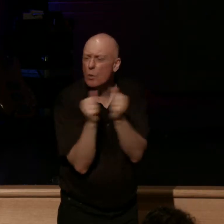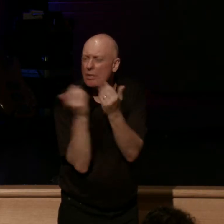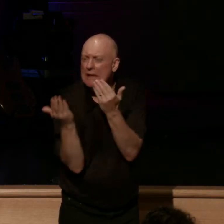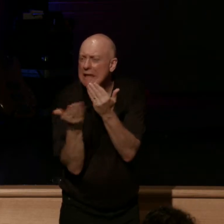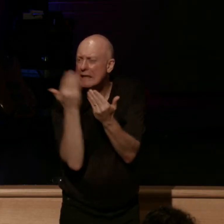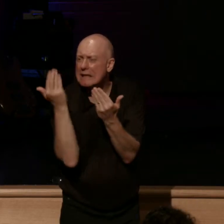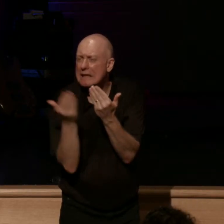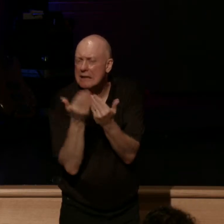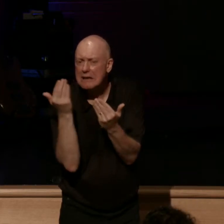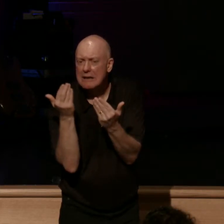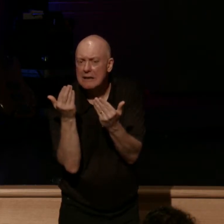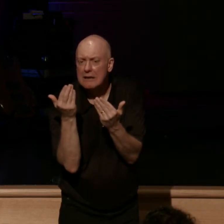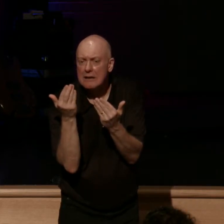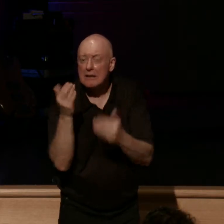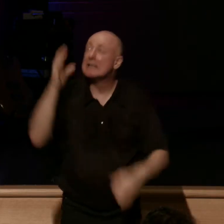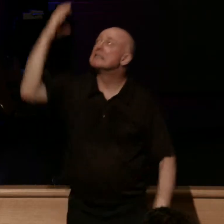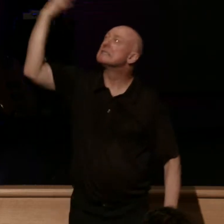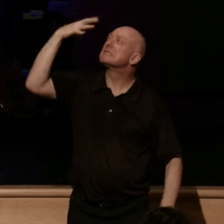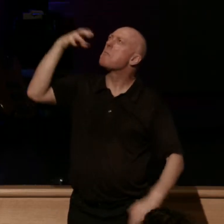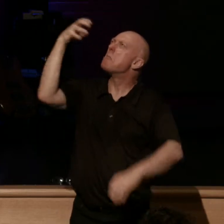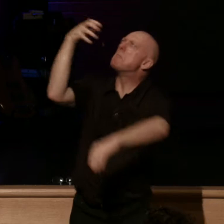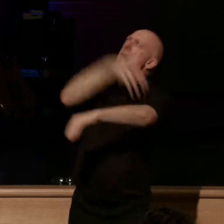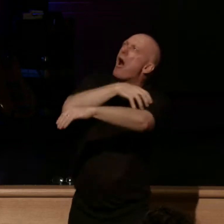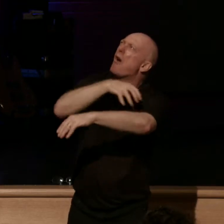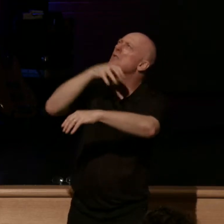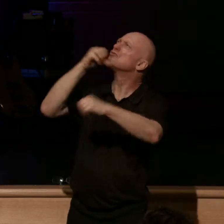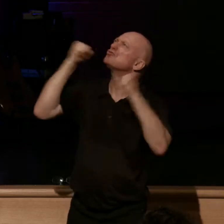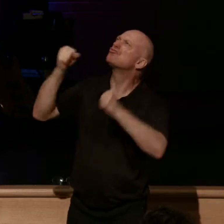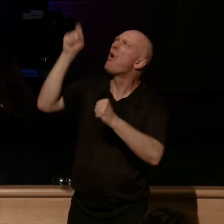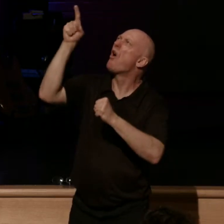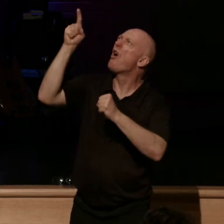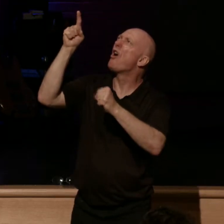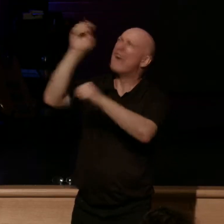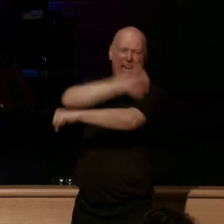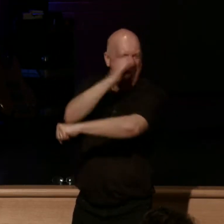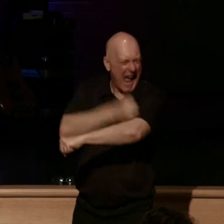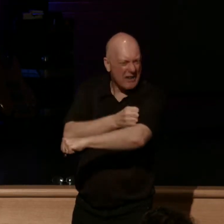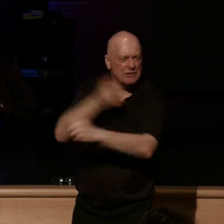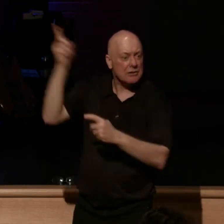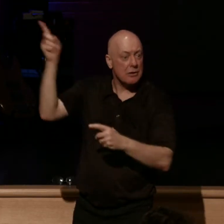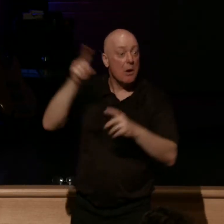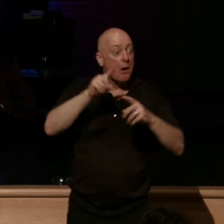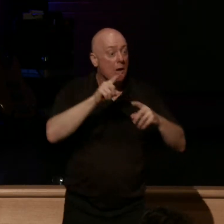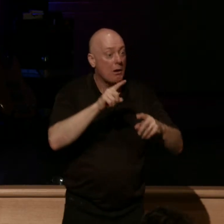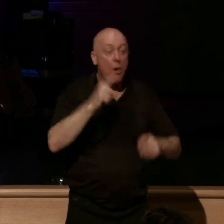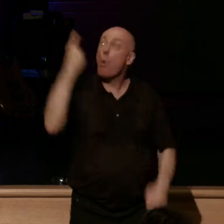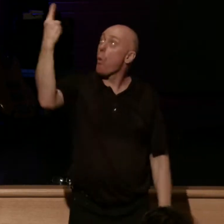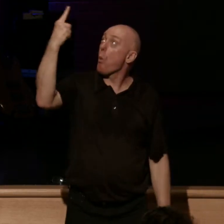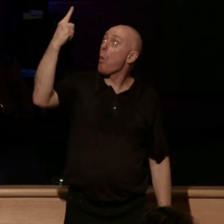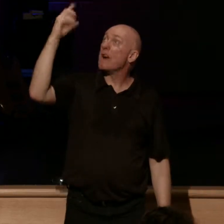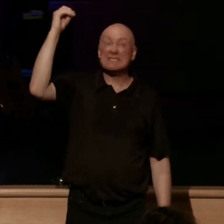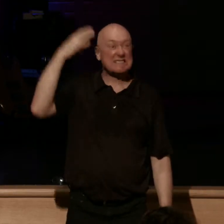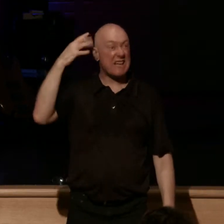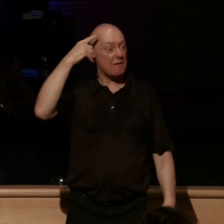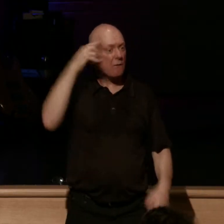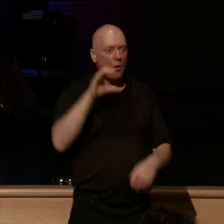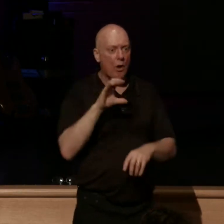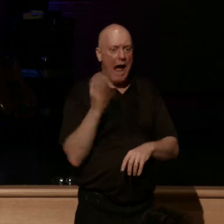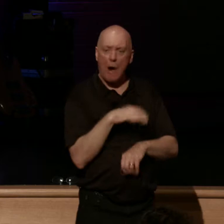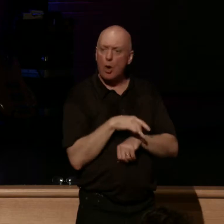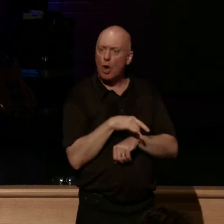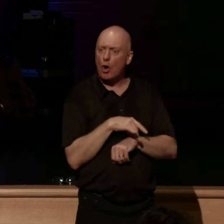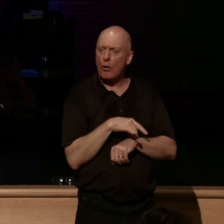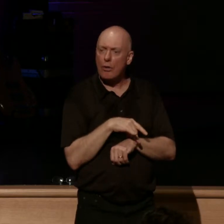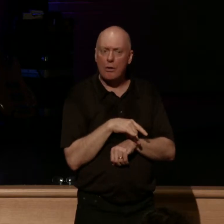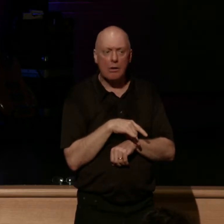with ease. The sun is so powerful, so strong, so much energy left over, but this one sun does all this for this earth.